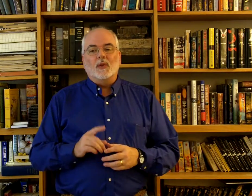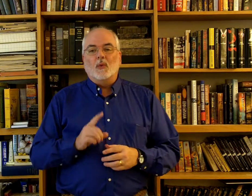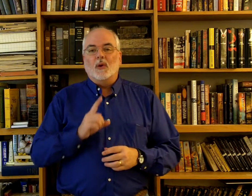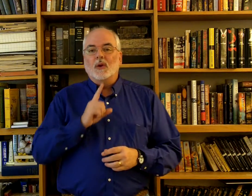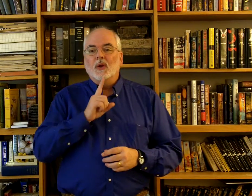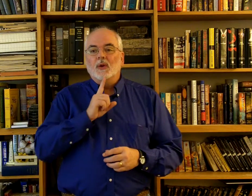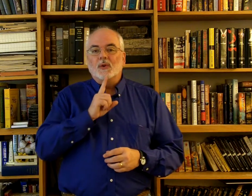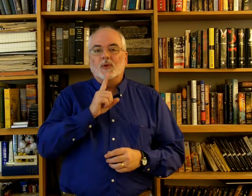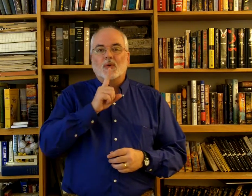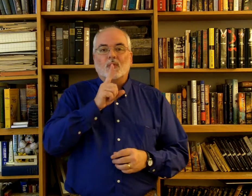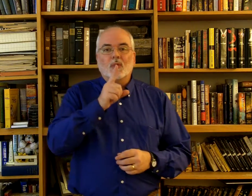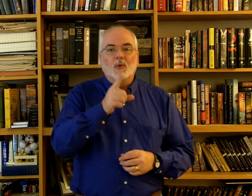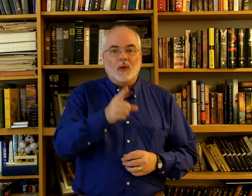word truly.